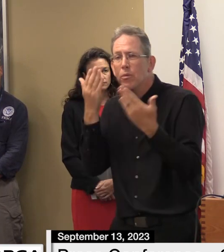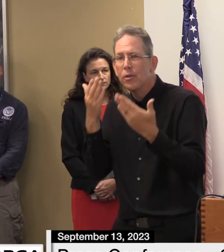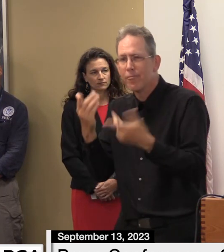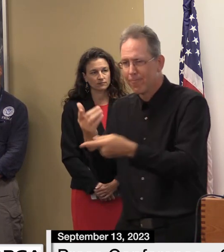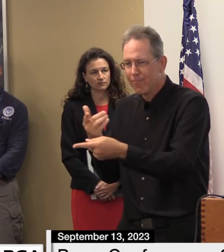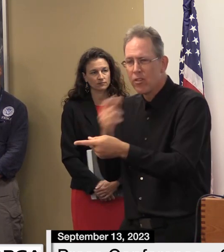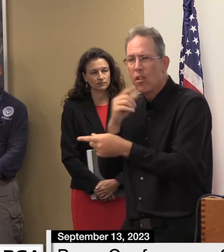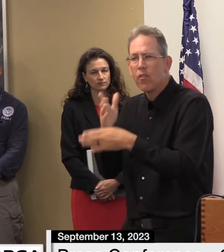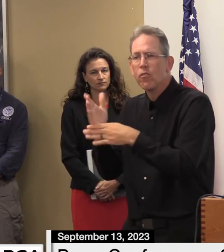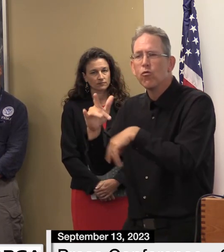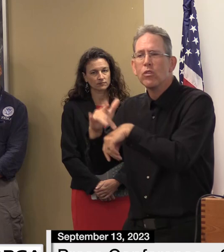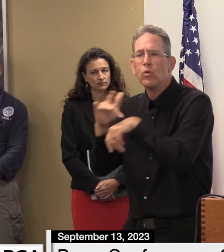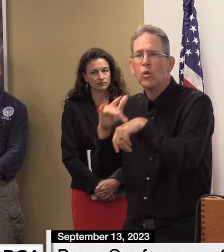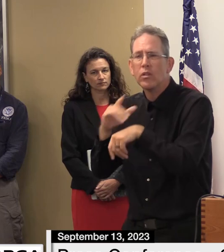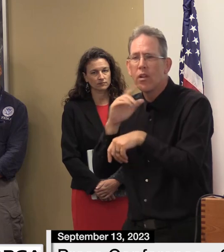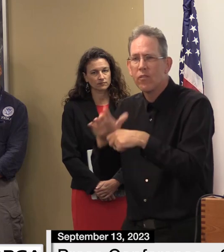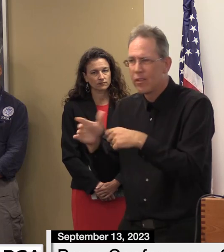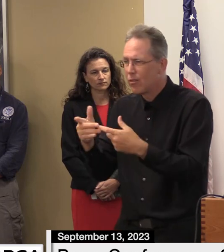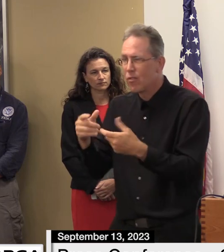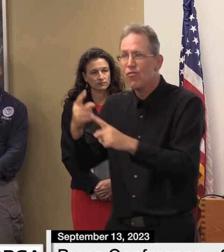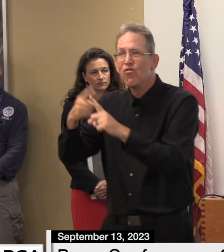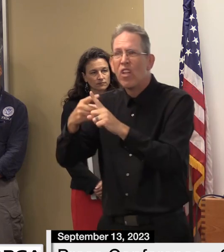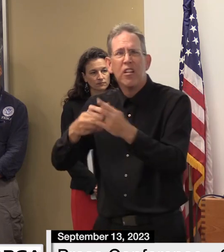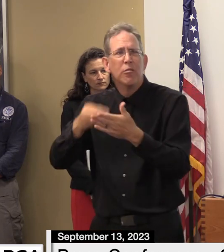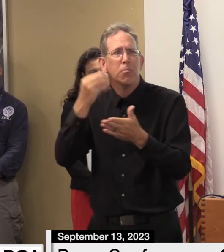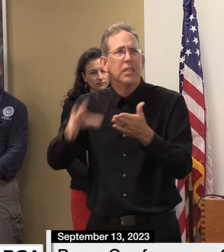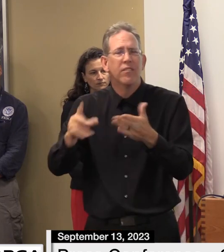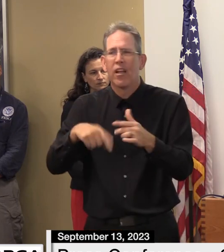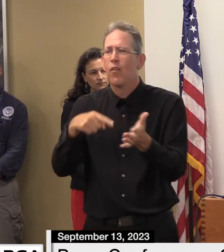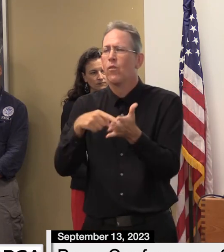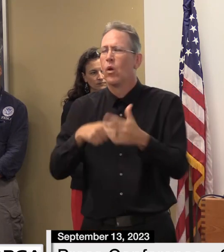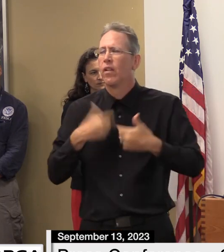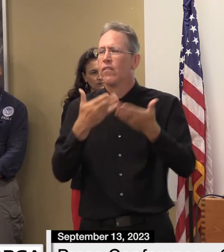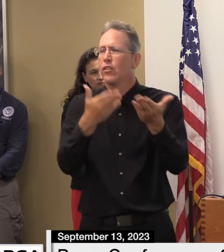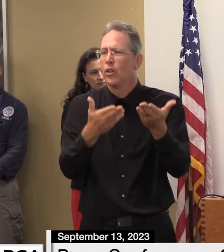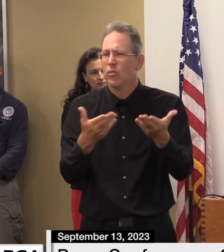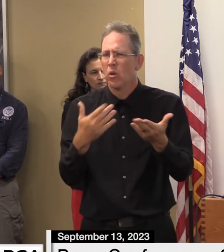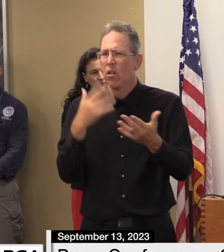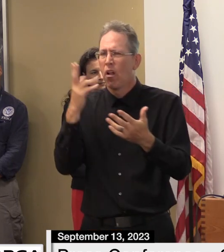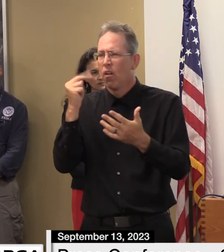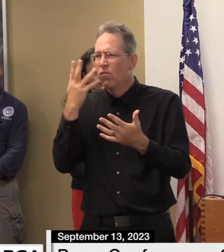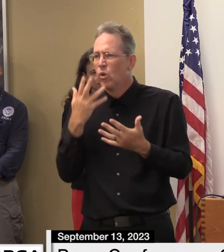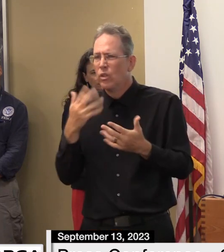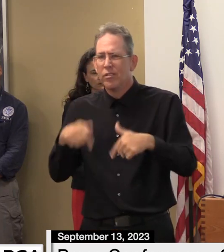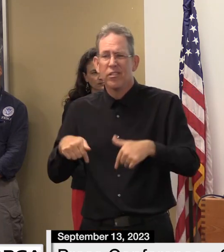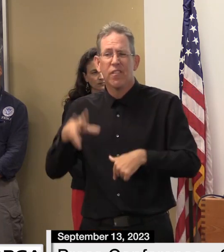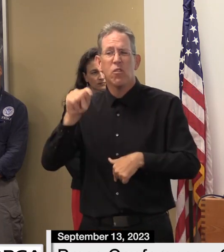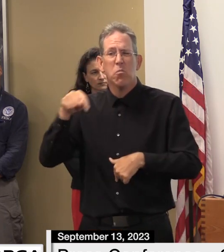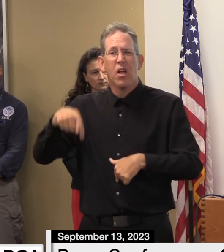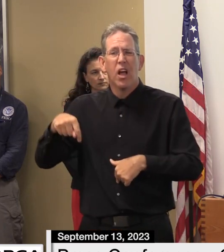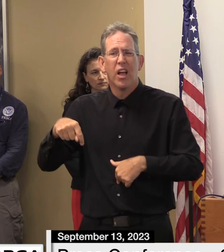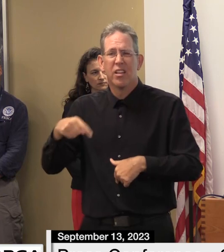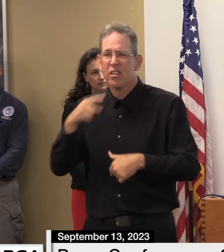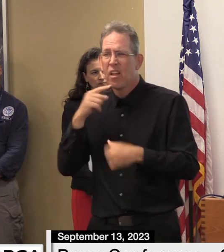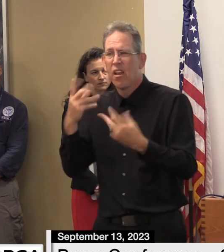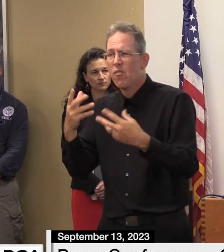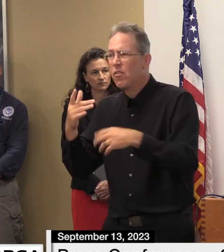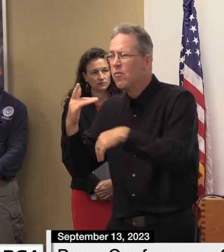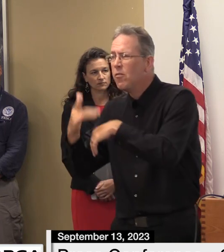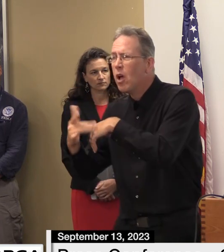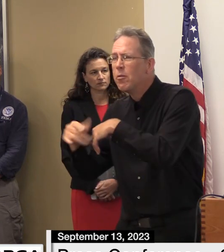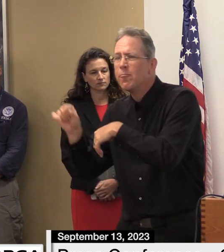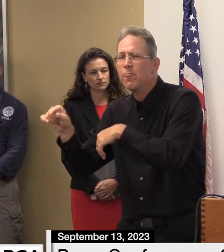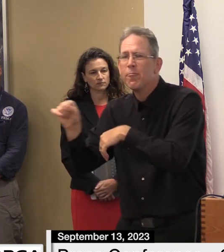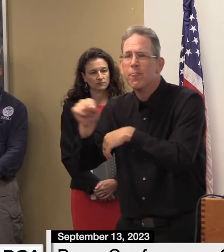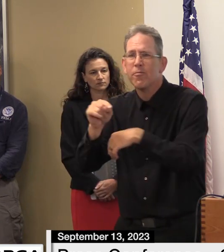high median rent in a particular community. And unfortunately, in Vermont, we have some of the lowest vacancy rates and some of the highest median rents